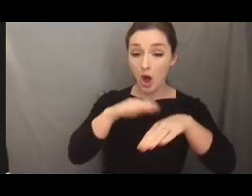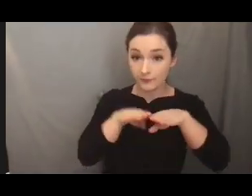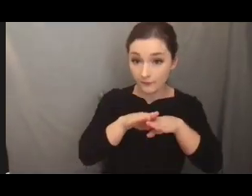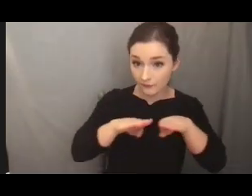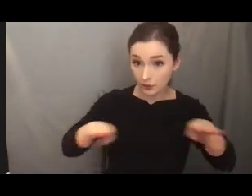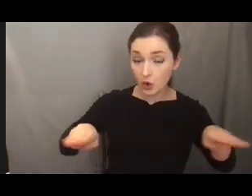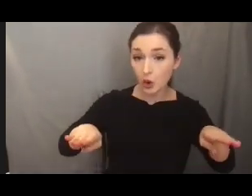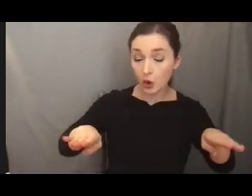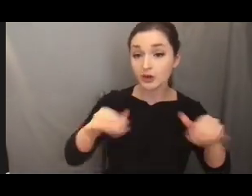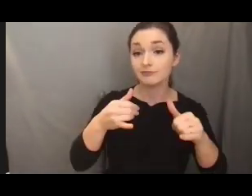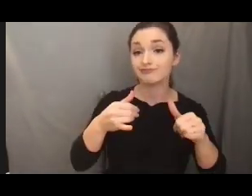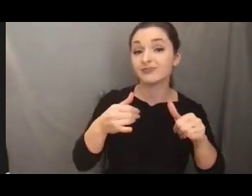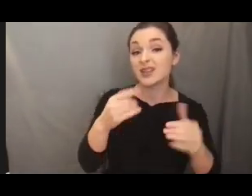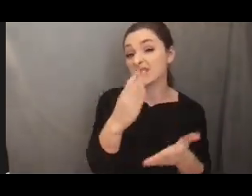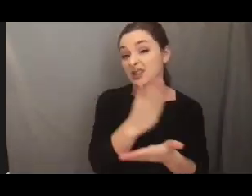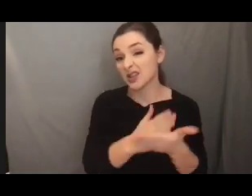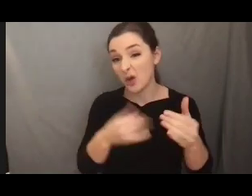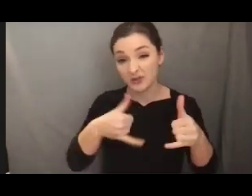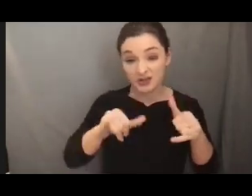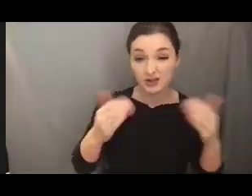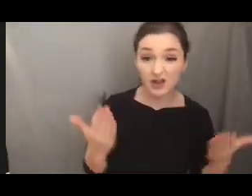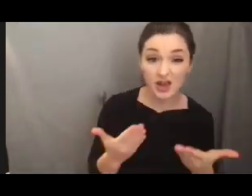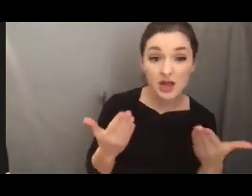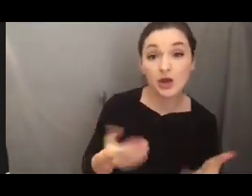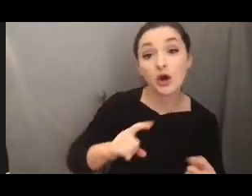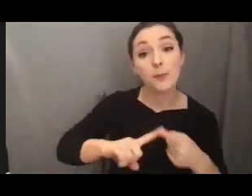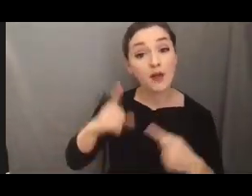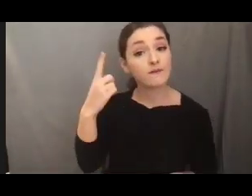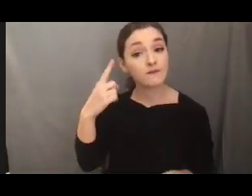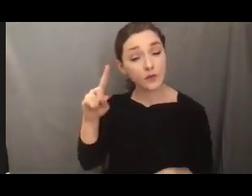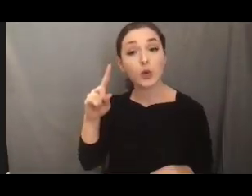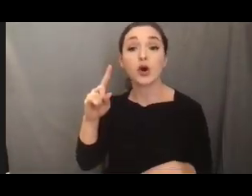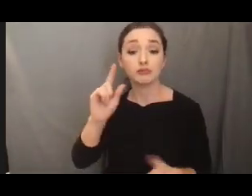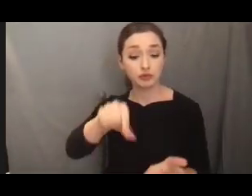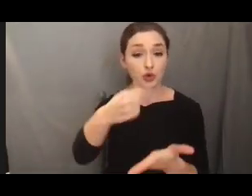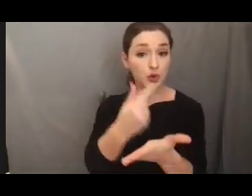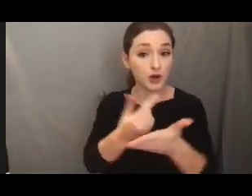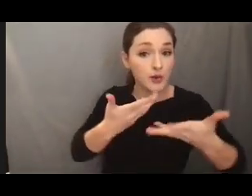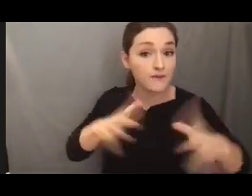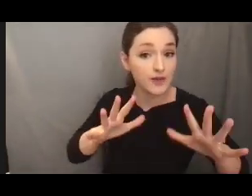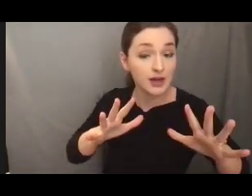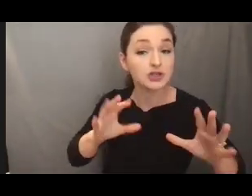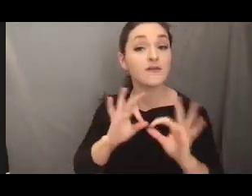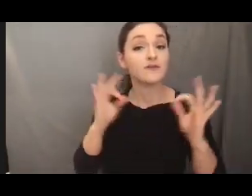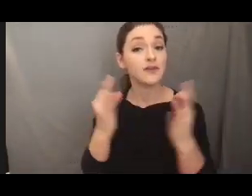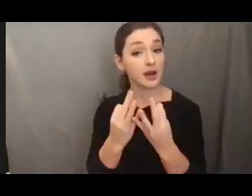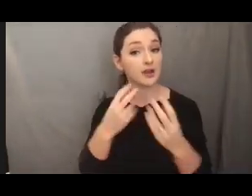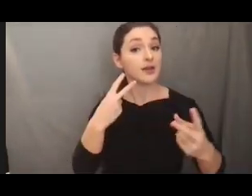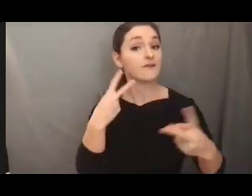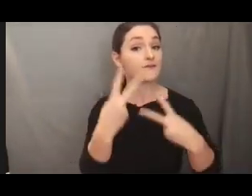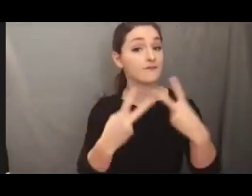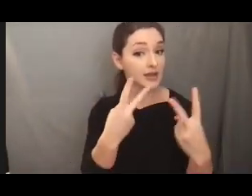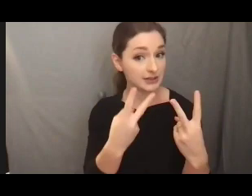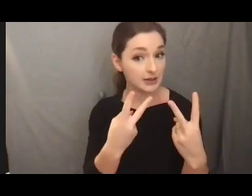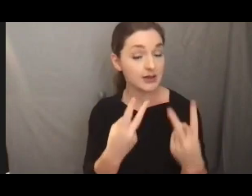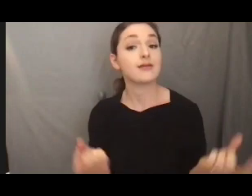not only is it for them to like, but also for their parents and for their family to see. And so it'll be here forever. This is until this